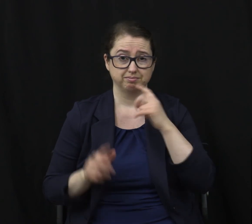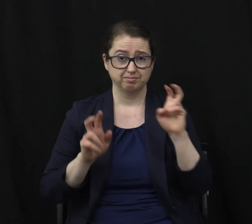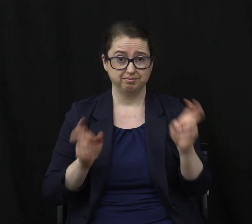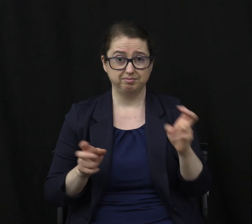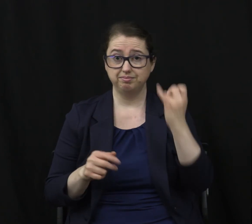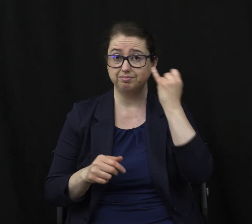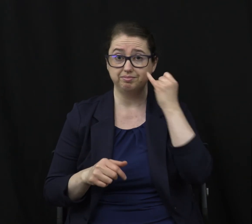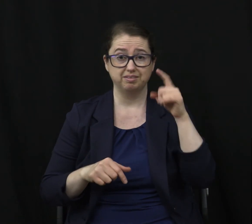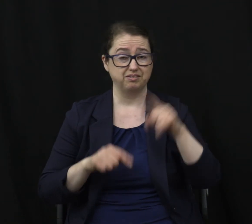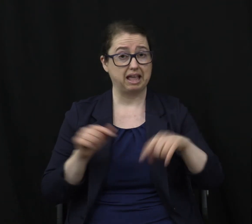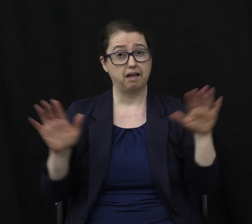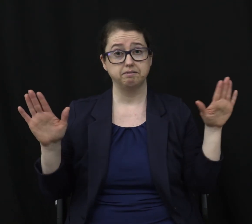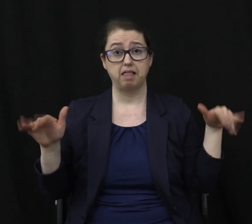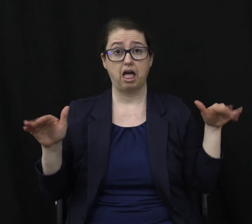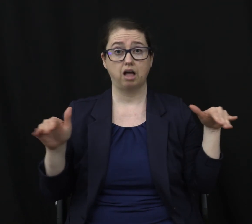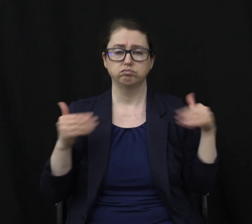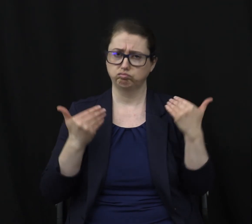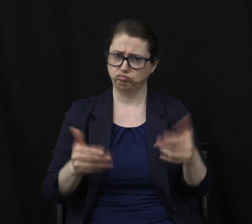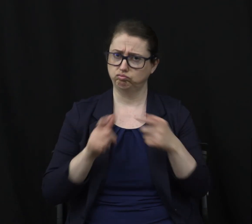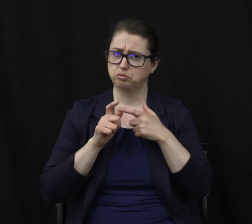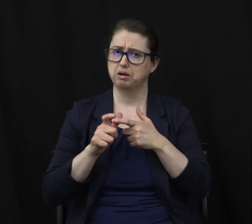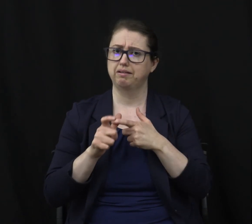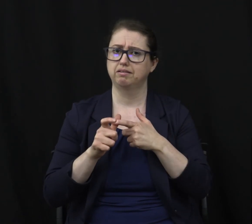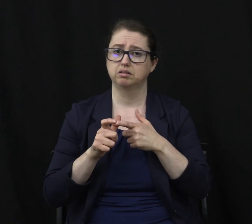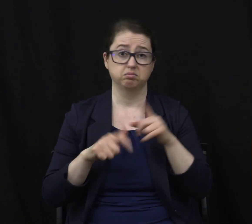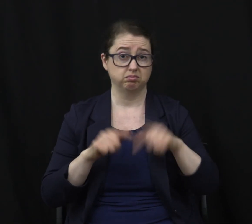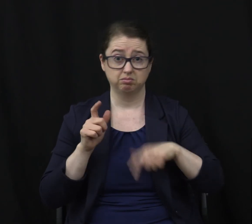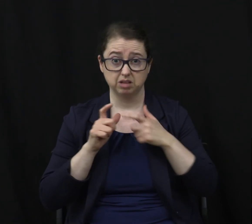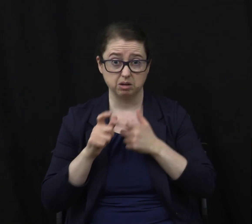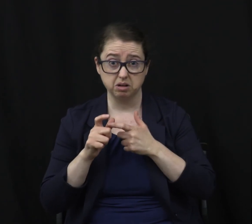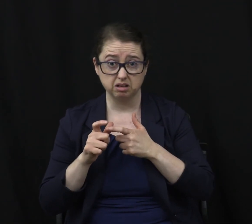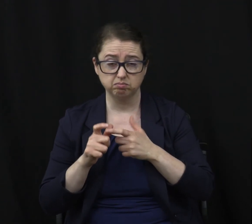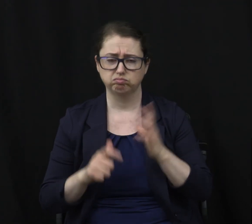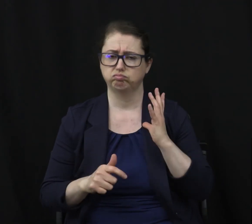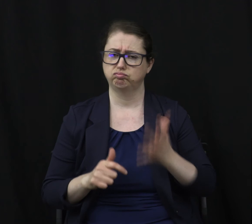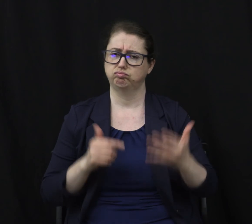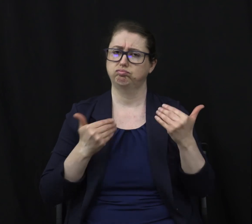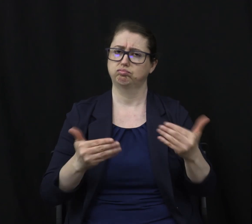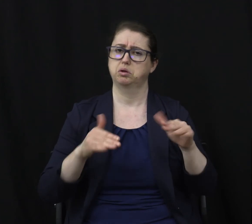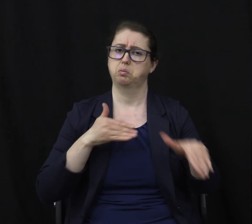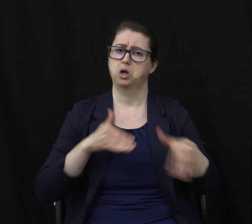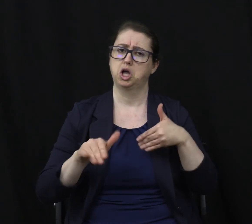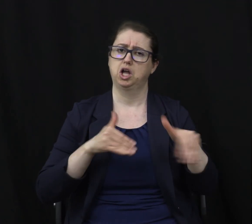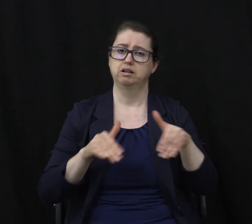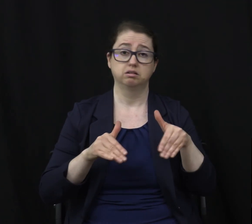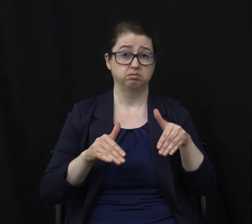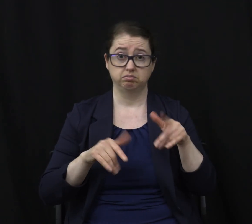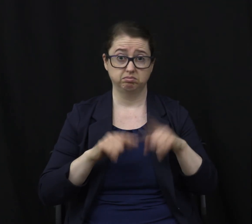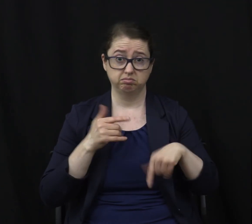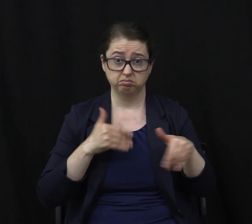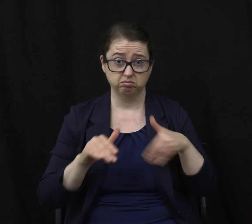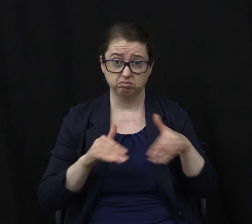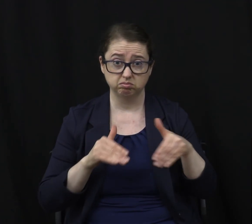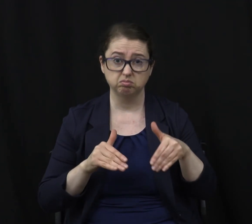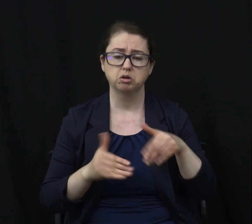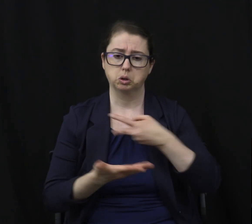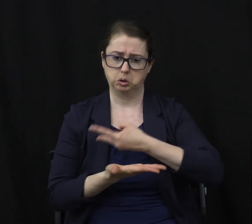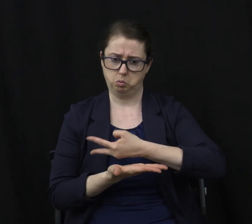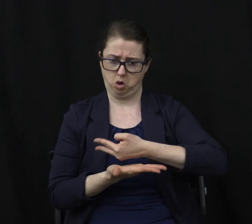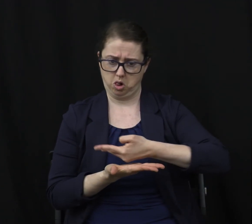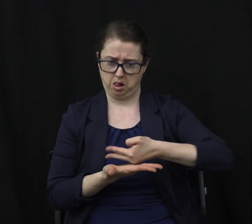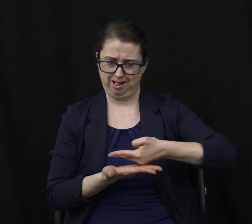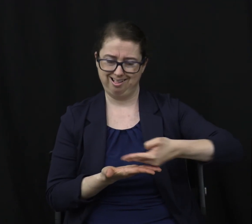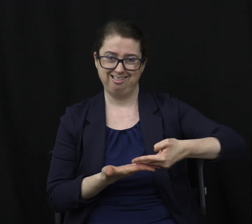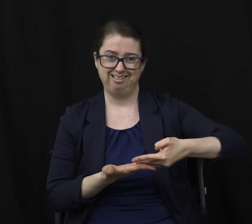run. If you can't run, then walk. If you can't walk, then crawl. But whatever you do,